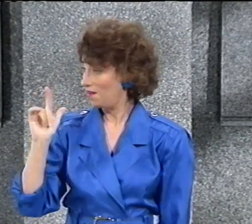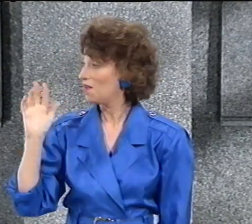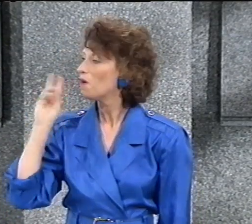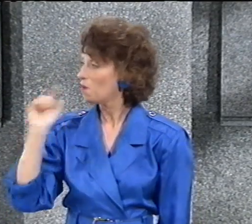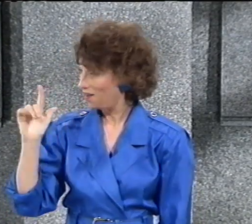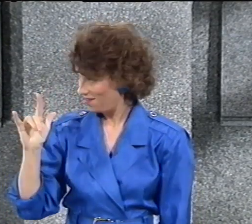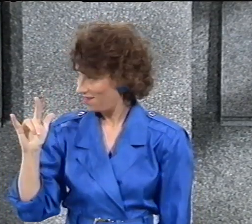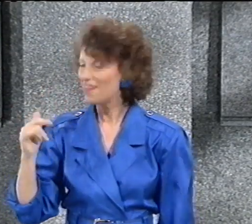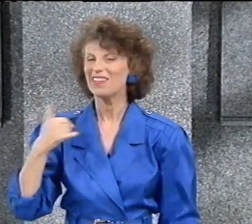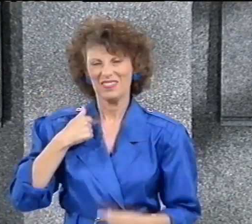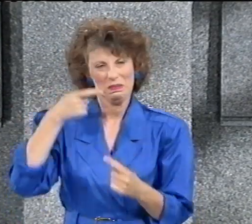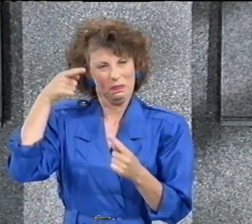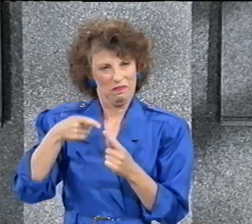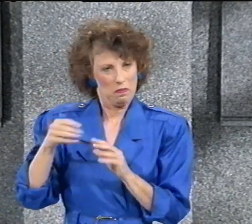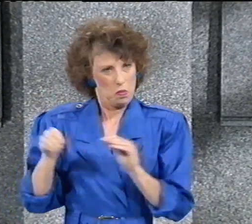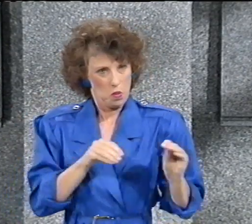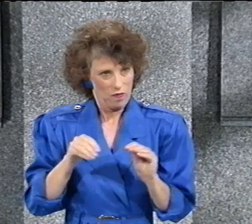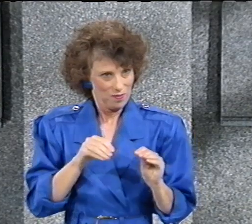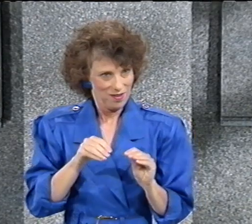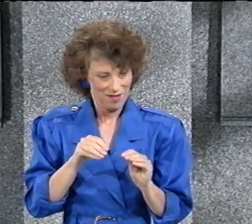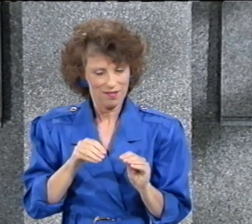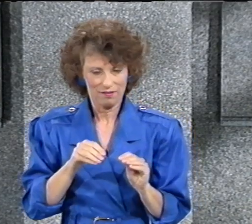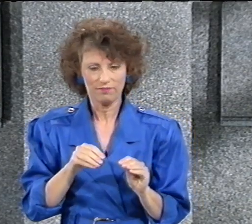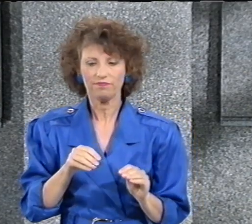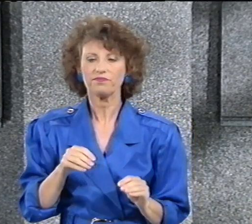Cool and will also have particular movements.